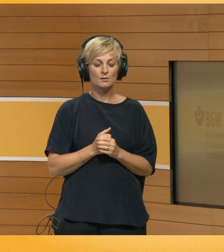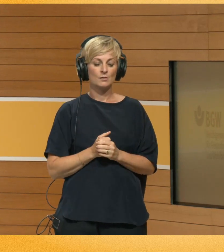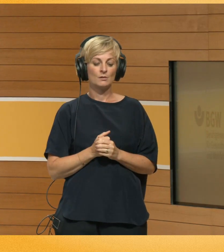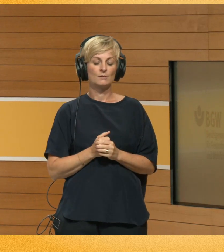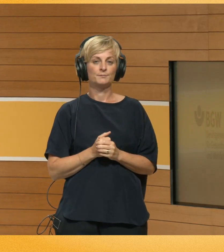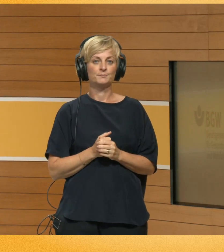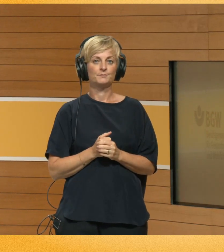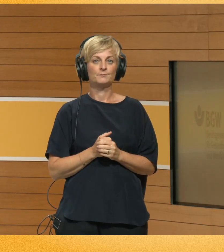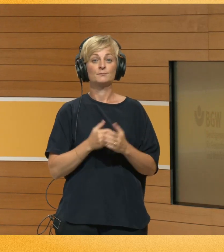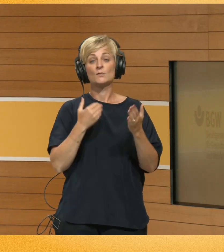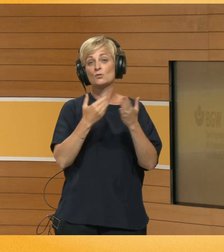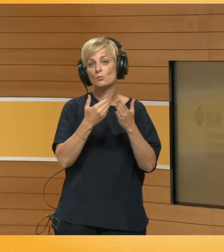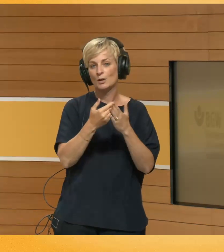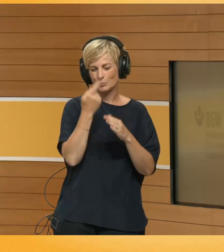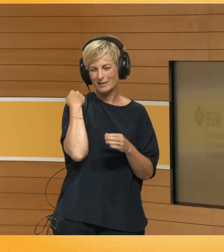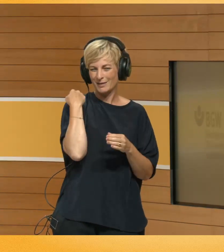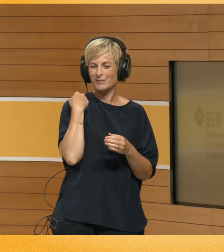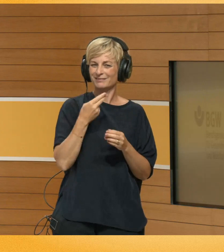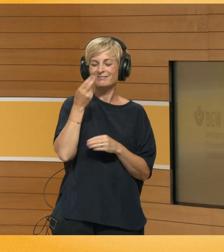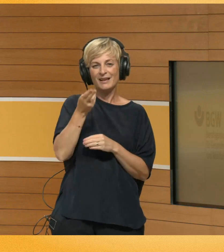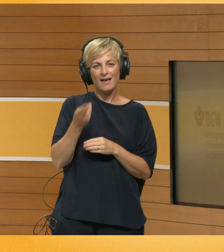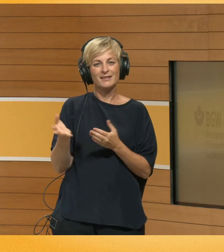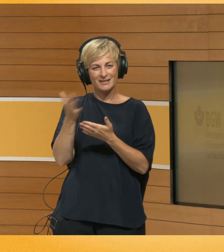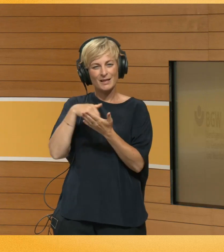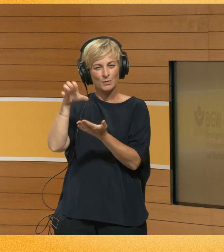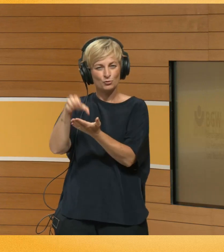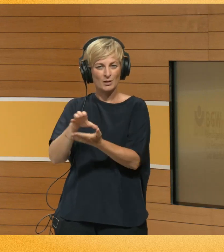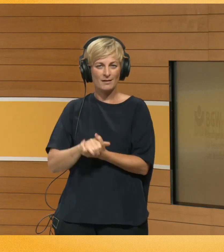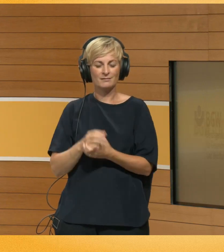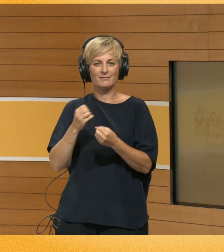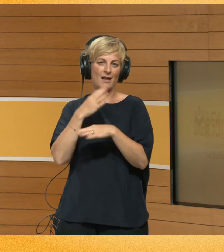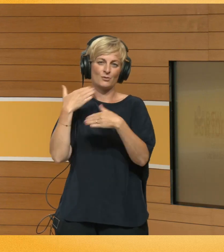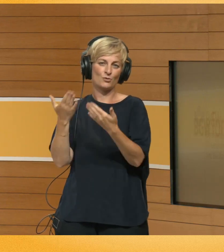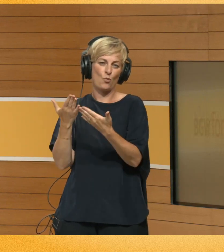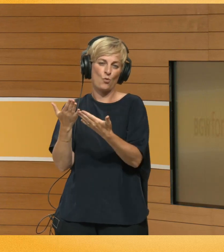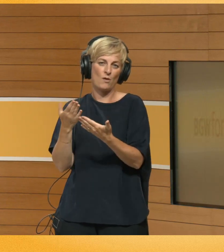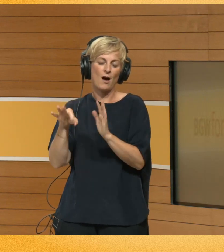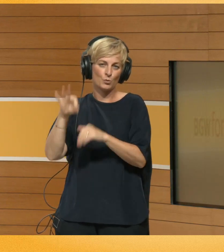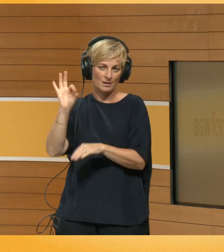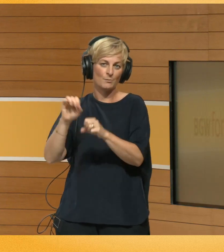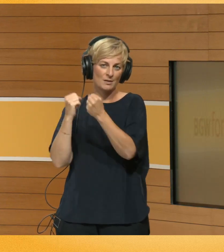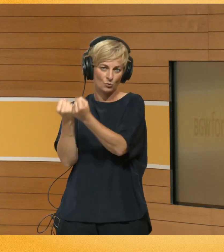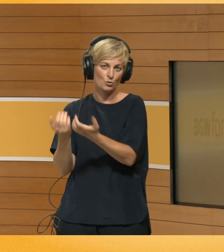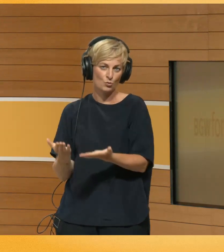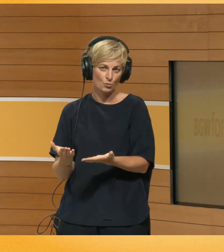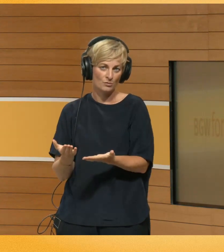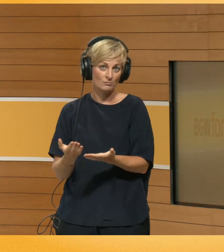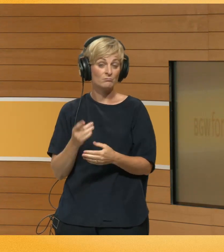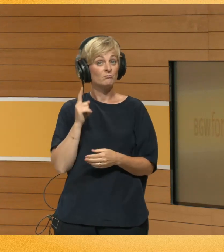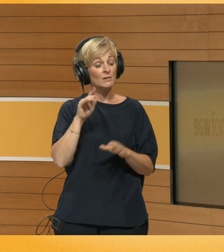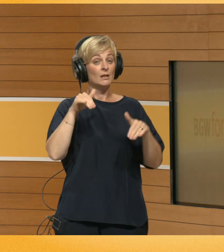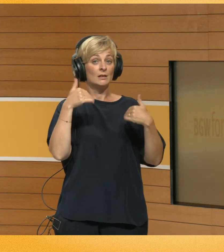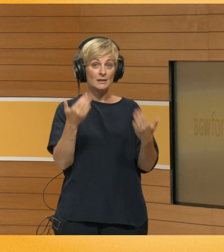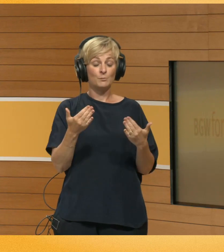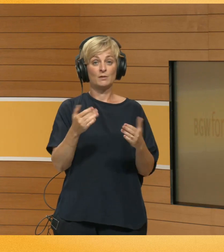Vendors that used to provide these body collection points usually don't have a lot